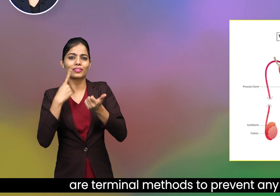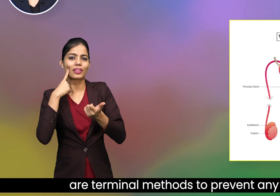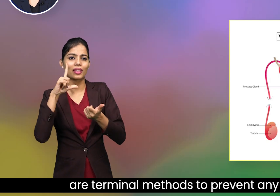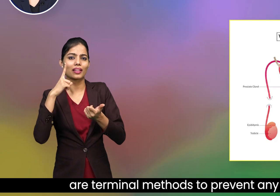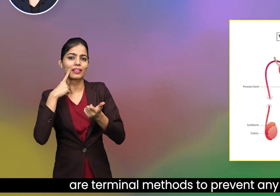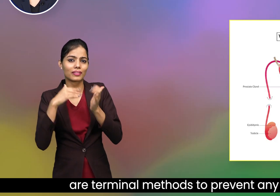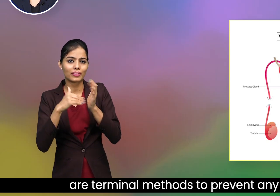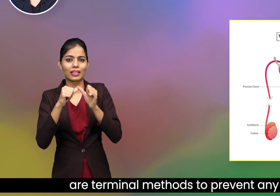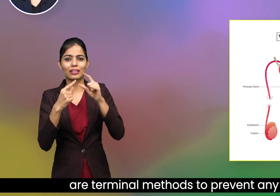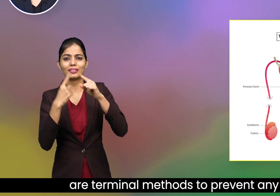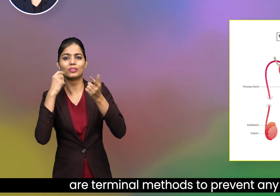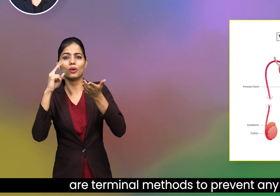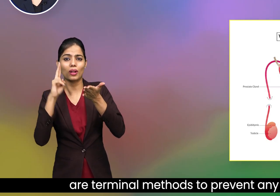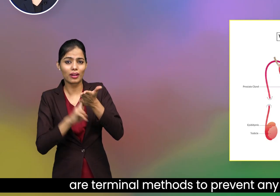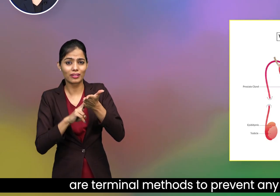any pregnancy.